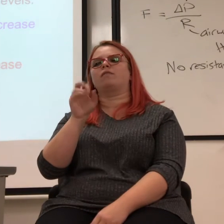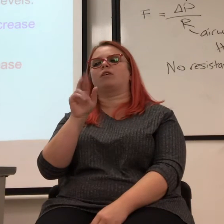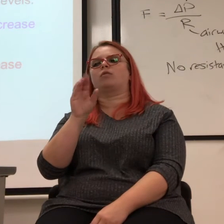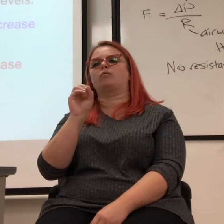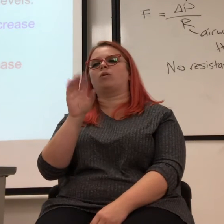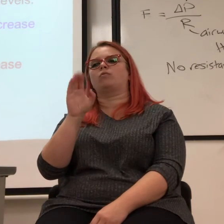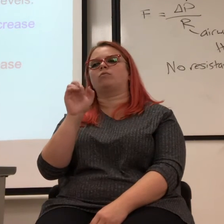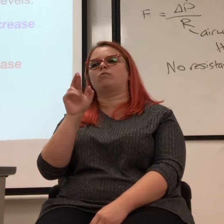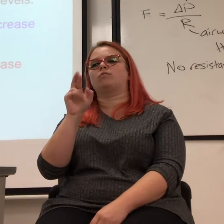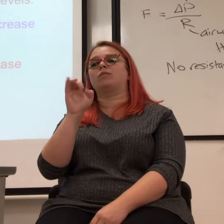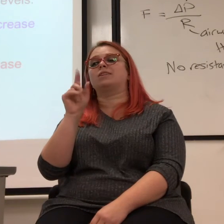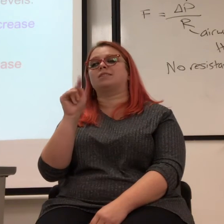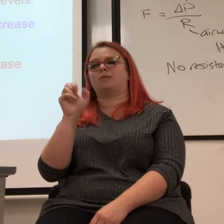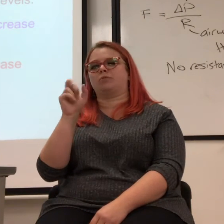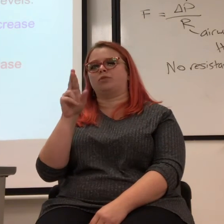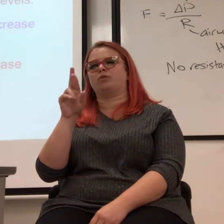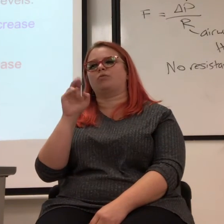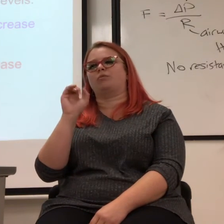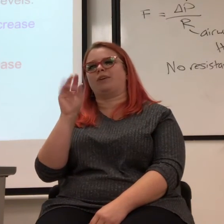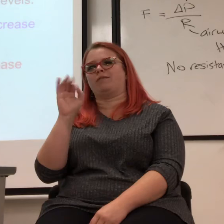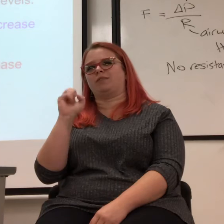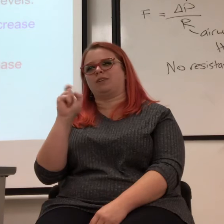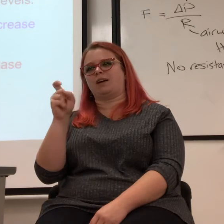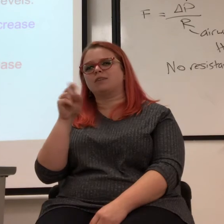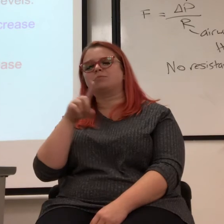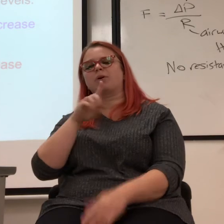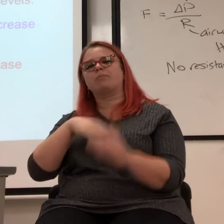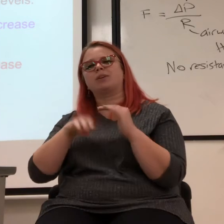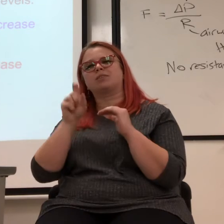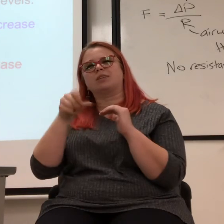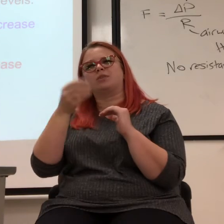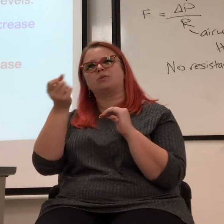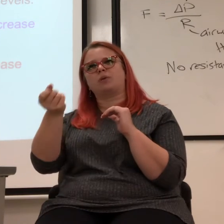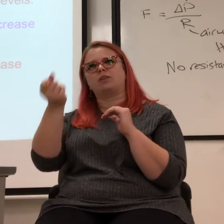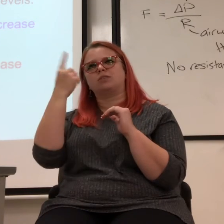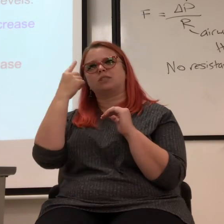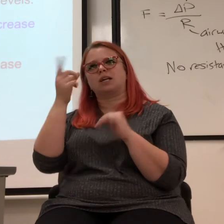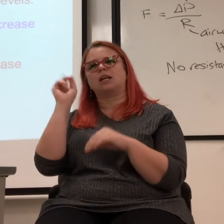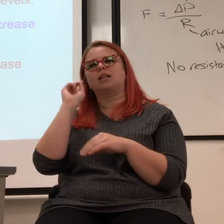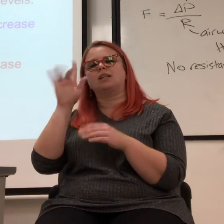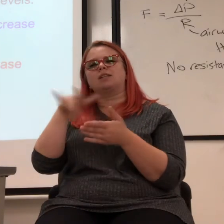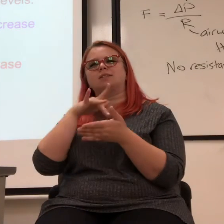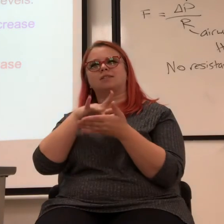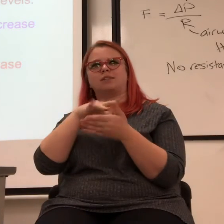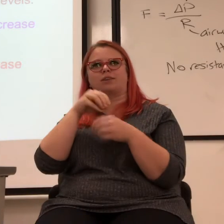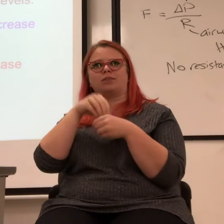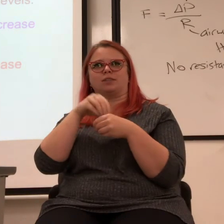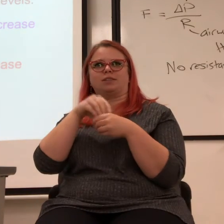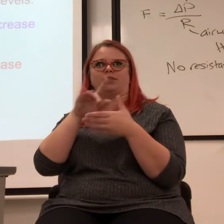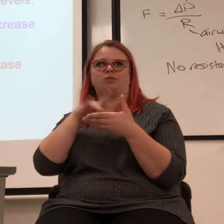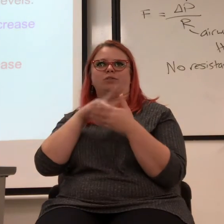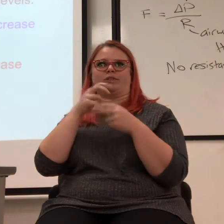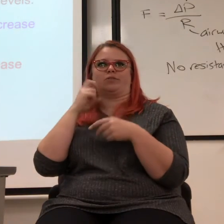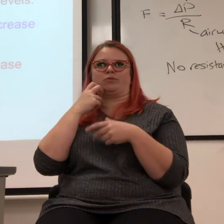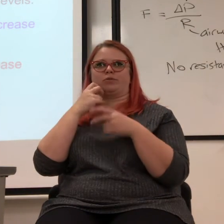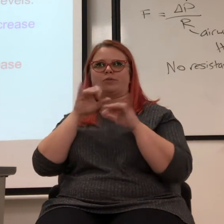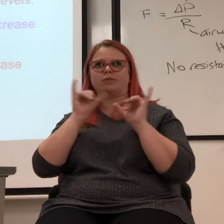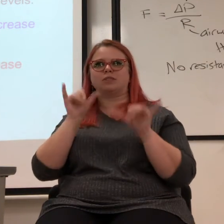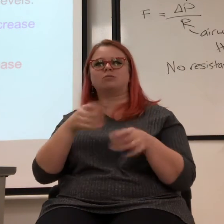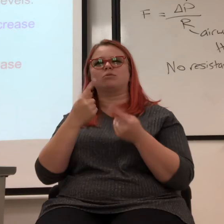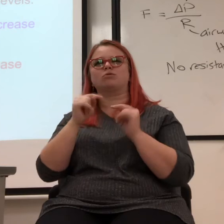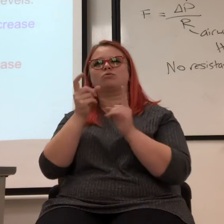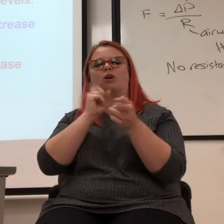the centers. The basic thing you should understand is that these centers in your central nervous system, they're trying to